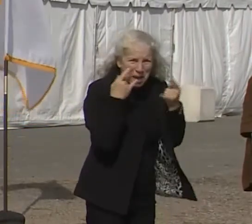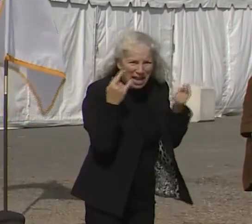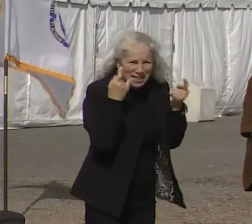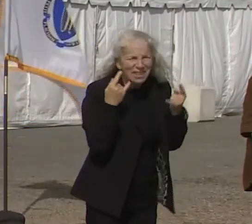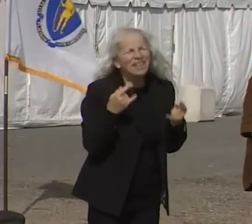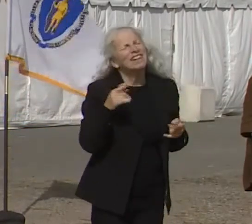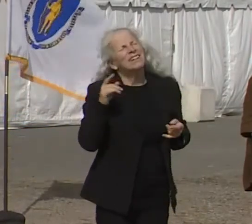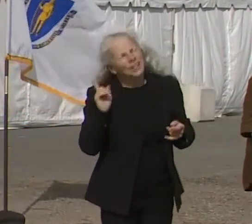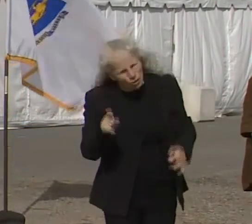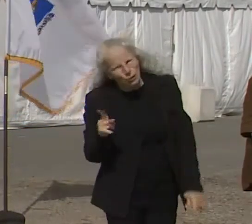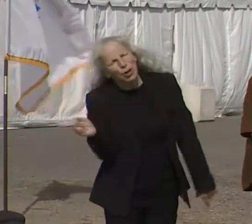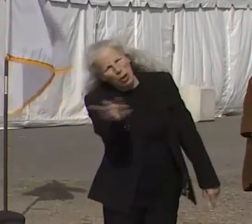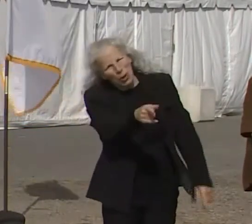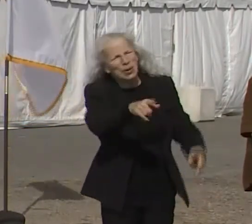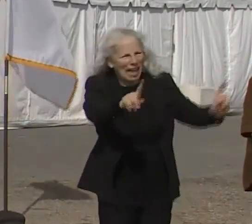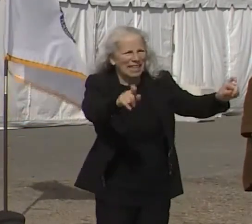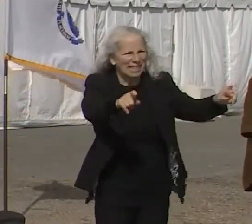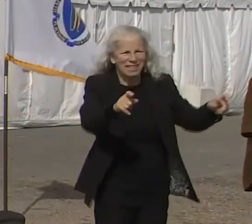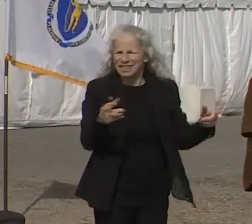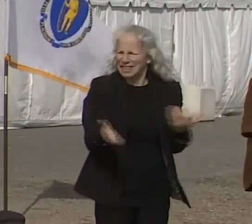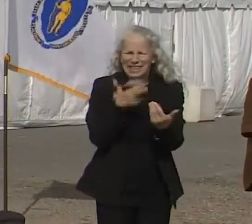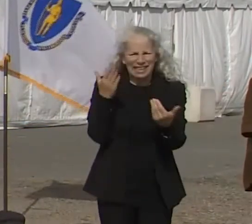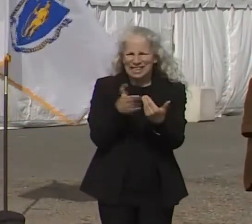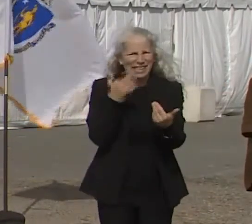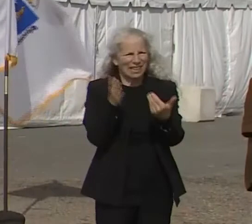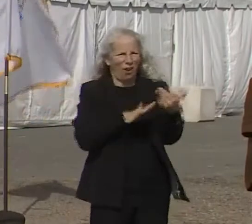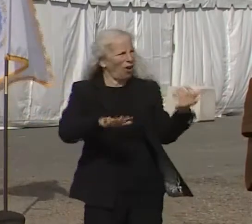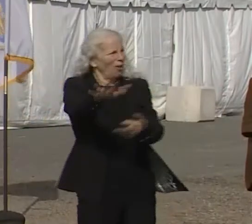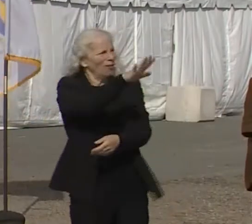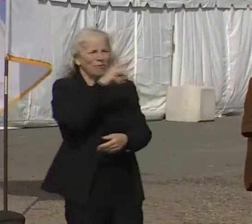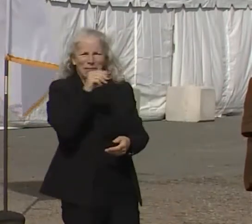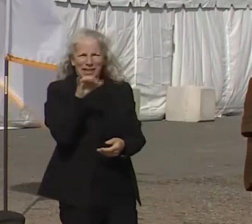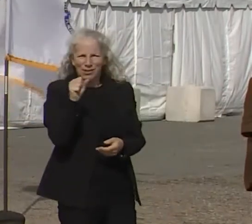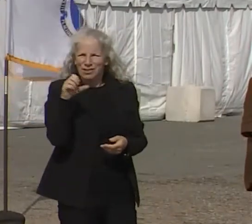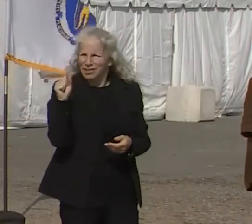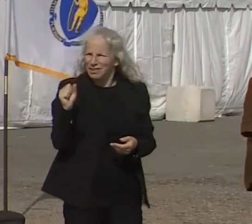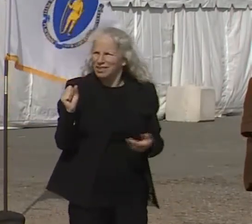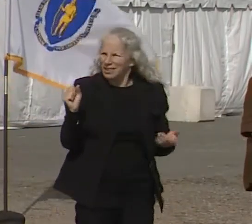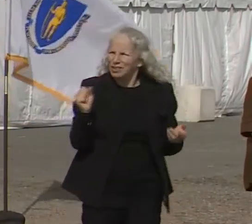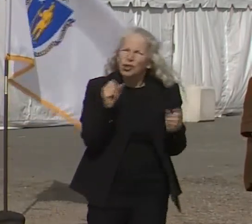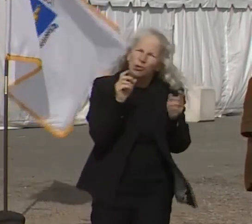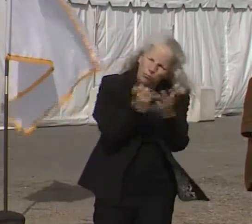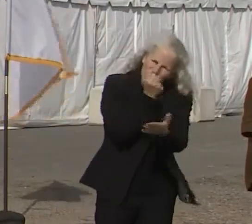get tested. It's widely available across the Commonwealth, and people need to take advantage of that.